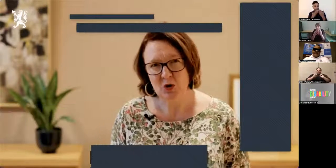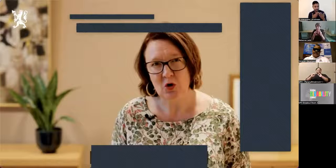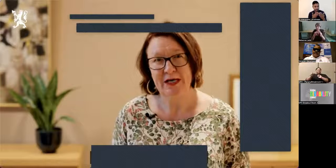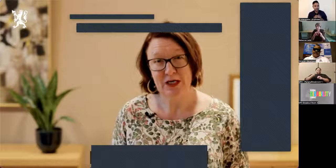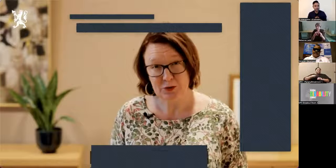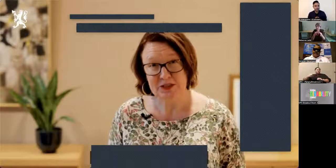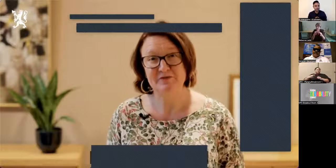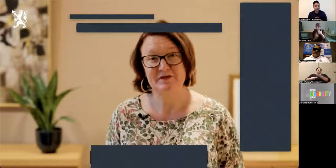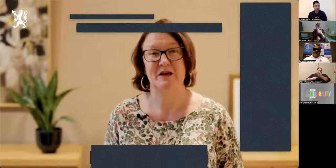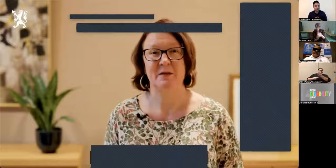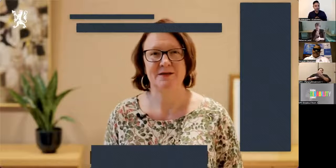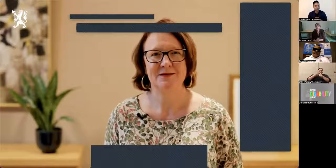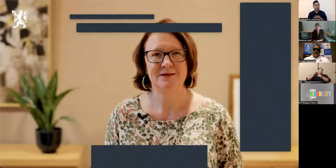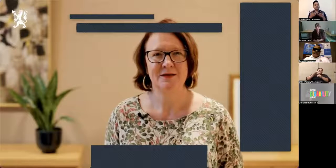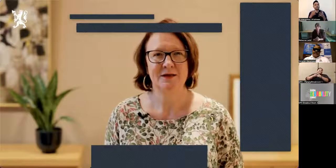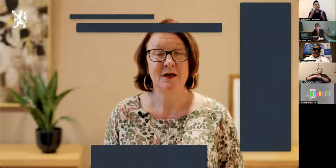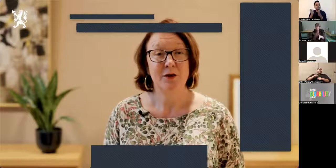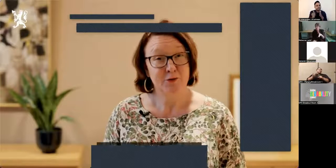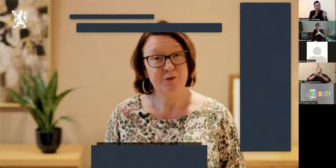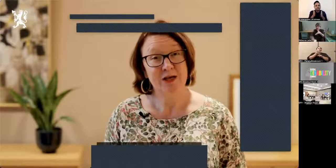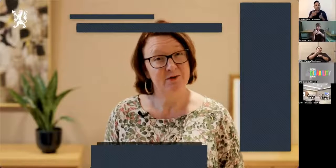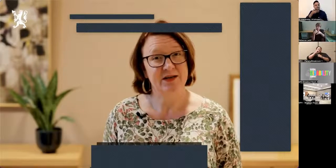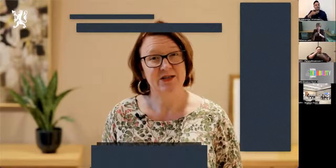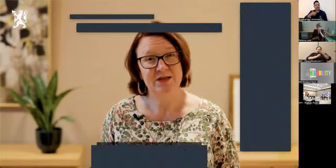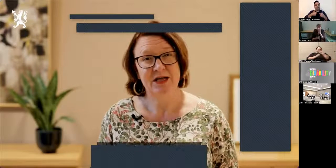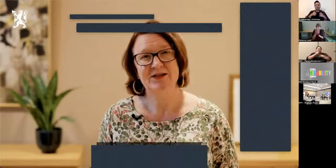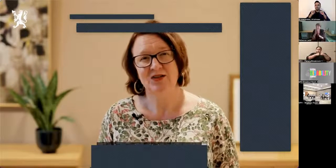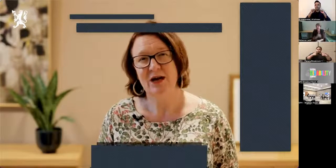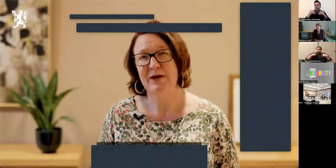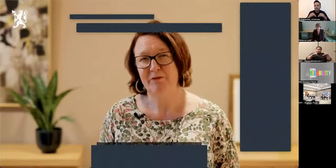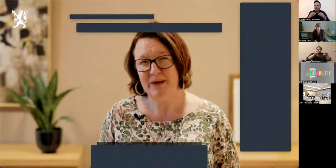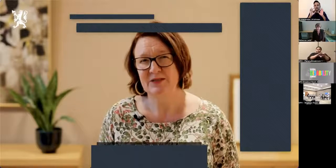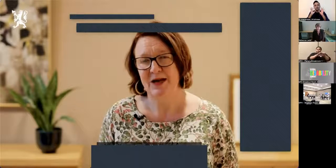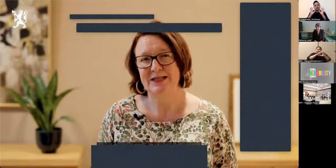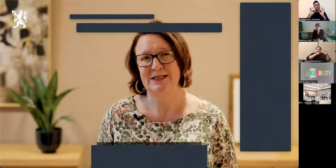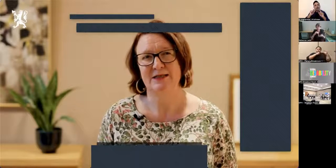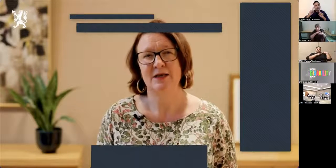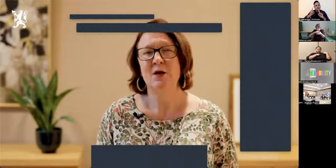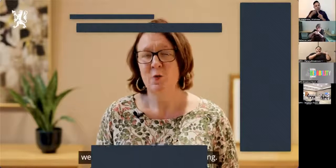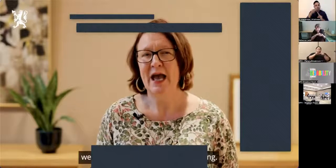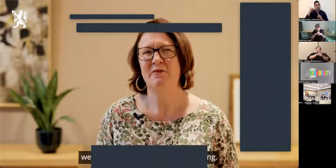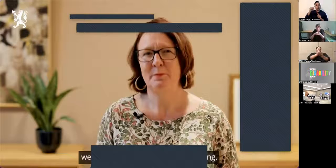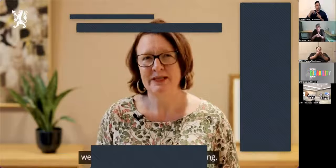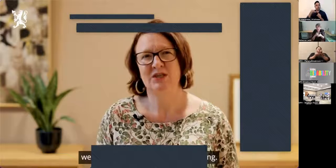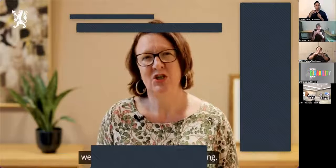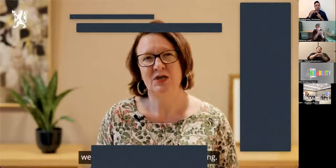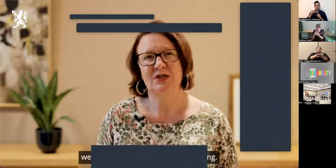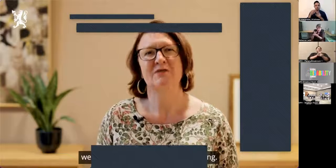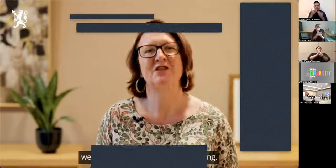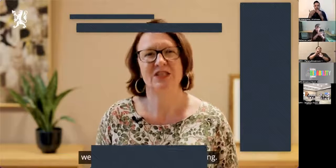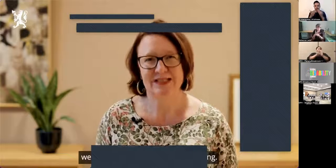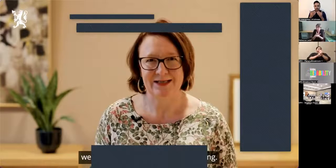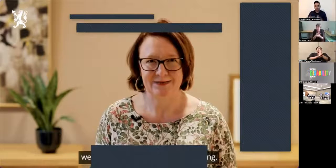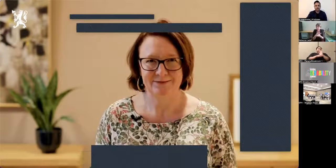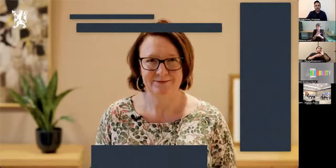to ensure inclusive development. Through collaboration and sharing of best practices, we have a better chance